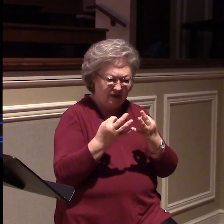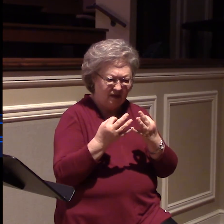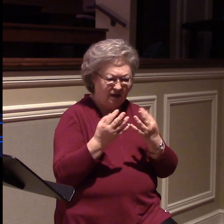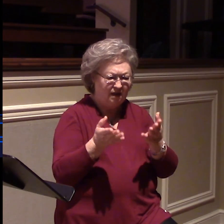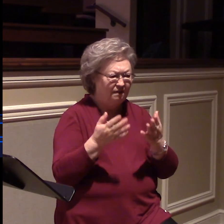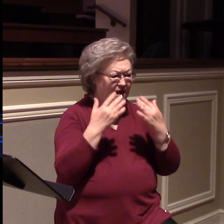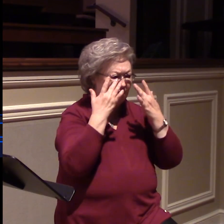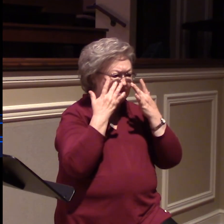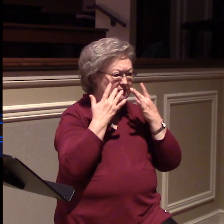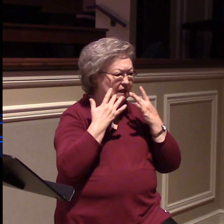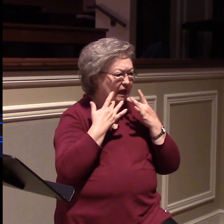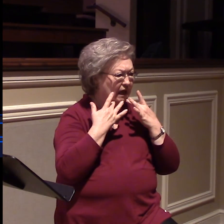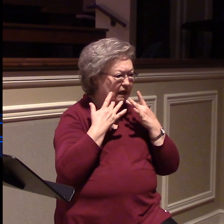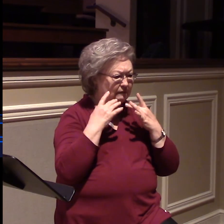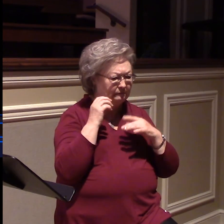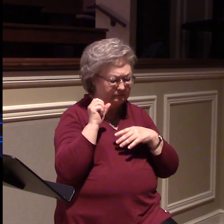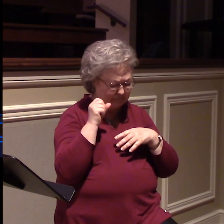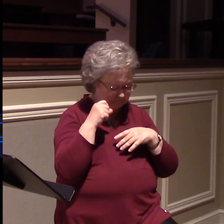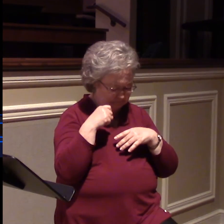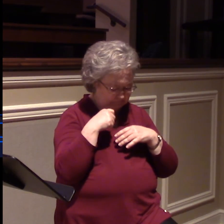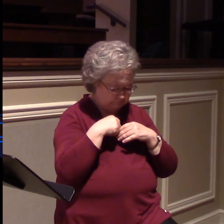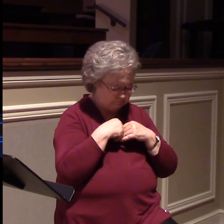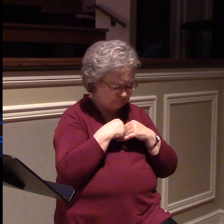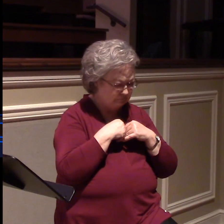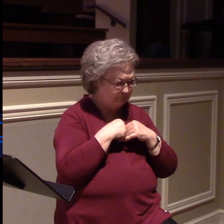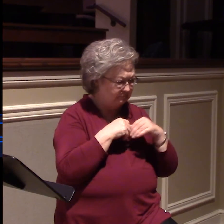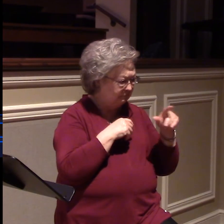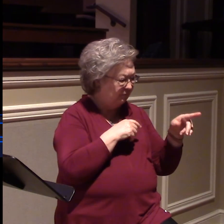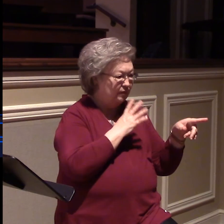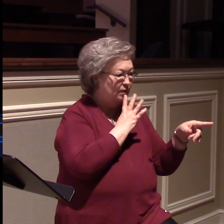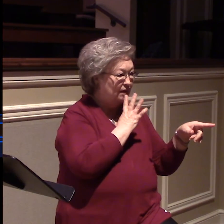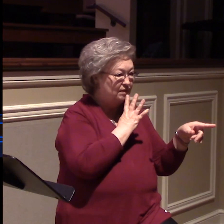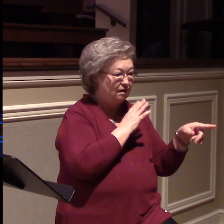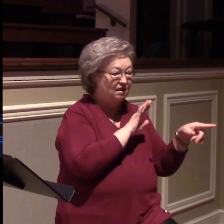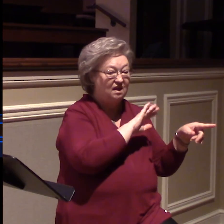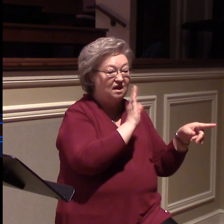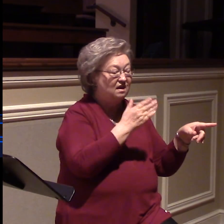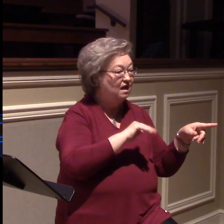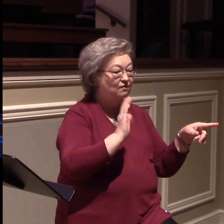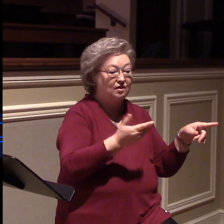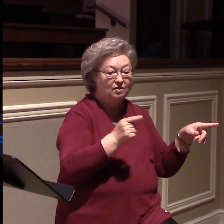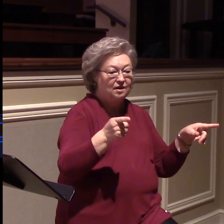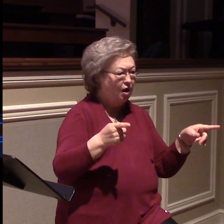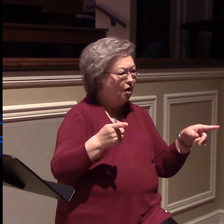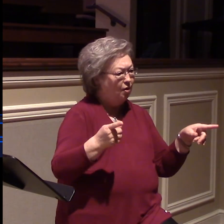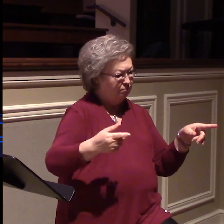shriveled. The whole time we were talking, he never introduced them, and they never made a peep.